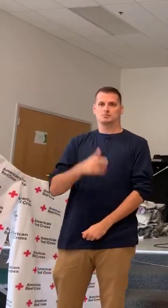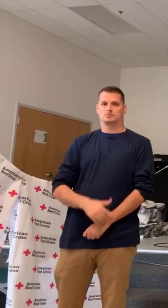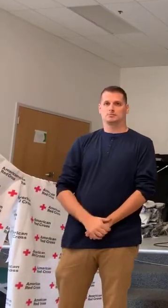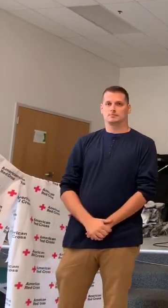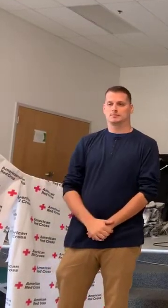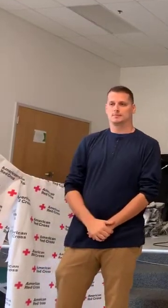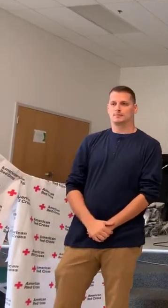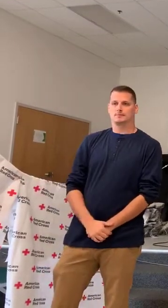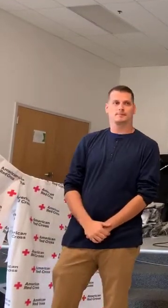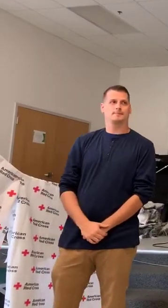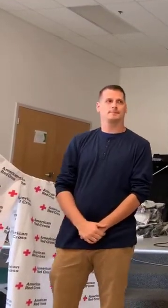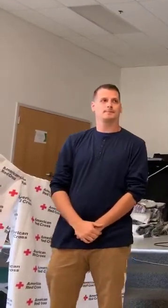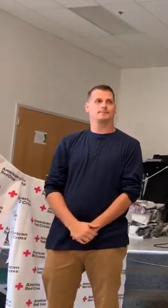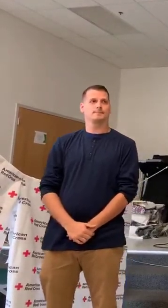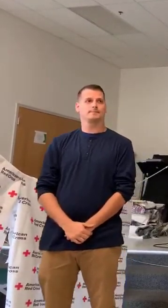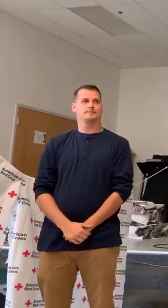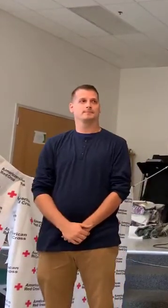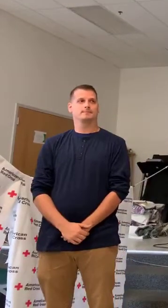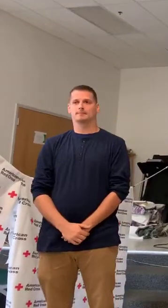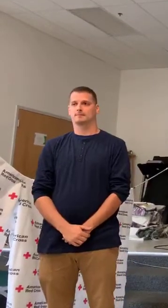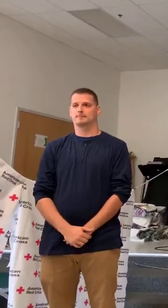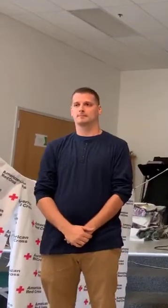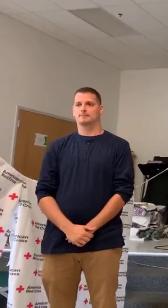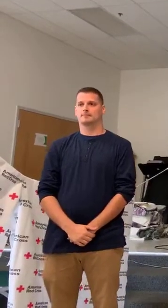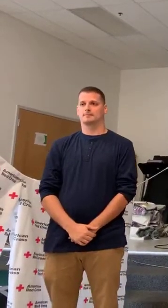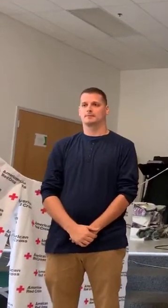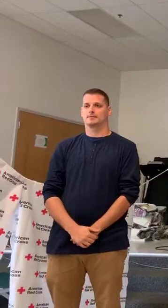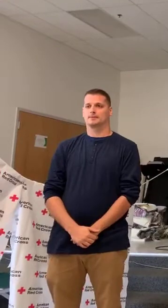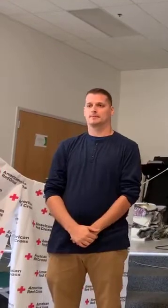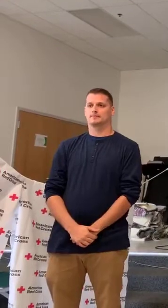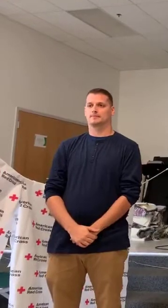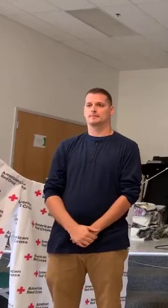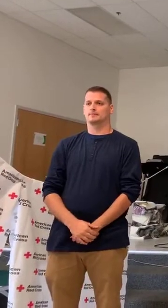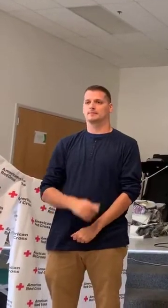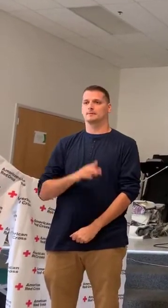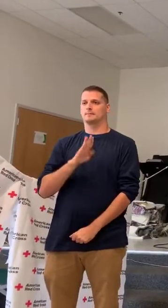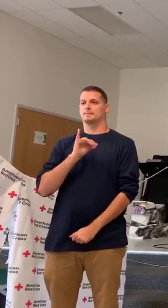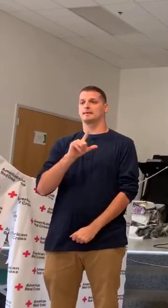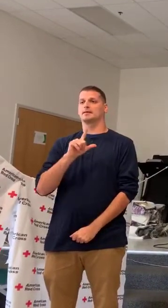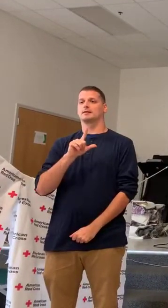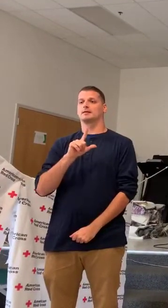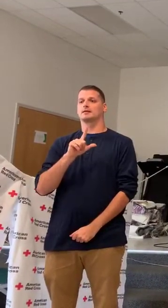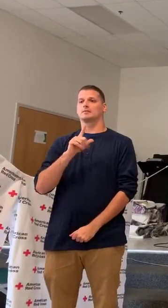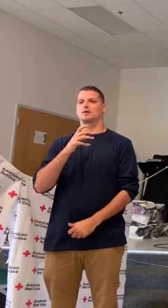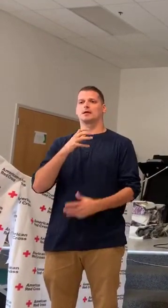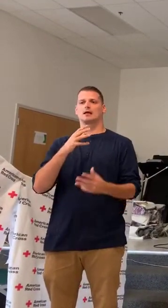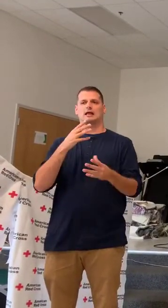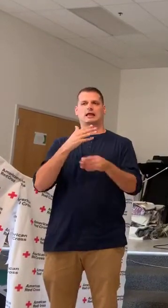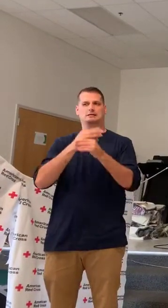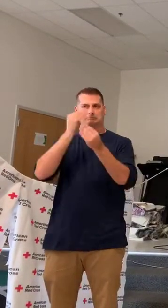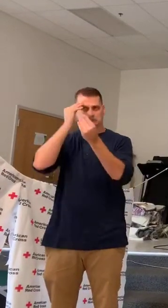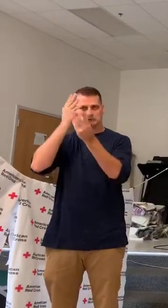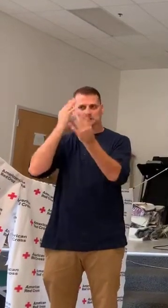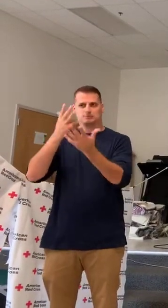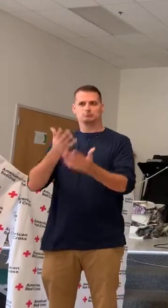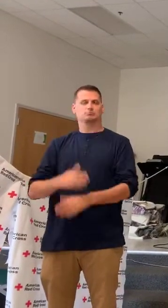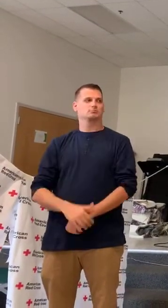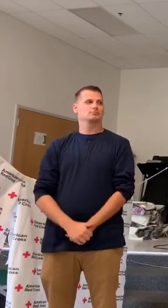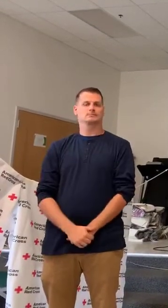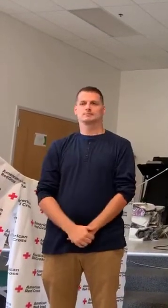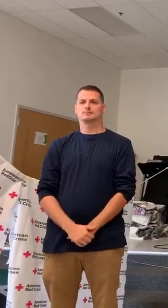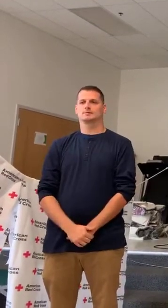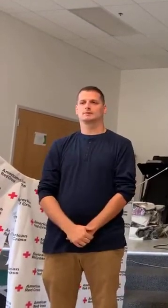There's a few things we want to talk about real quick. We have in fire break it down terminology, which we try to do for you, the straight talk. It's called a go back. So